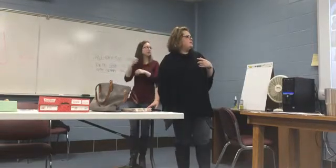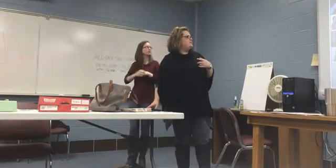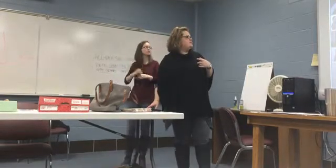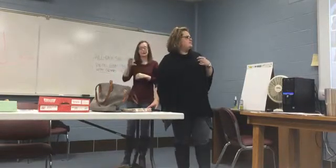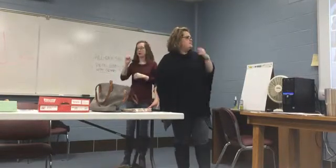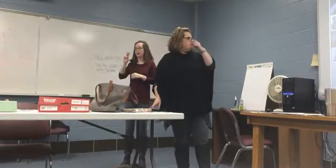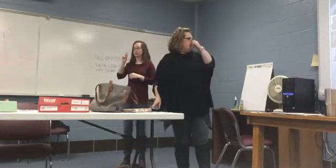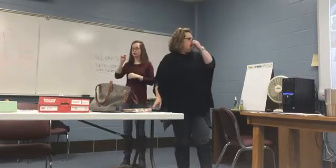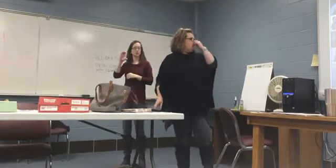nesting. Trying